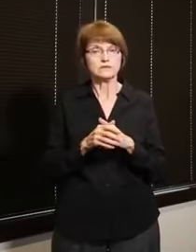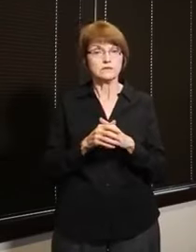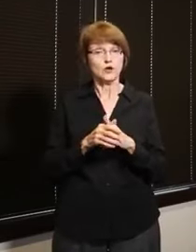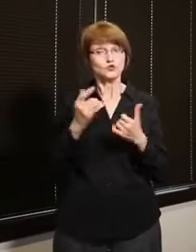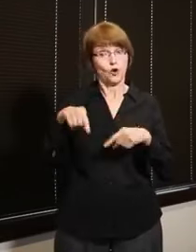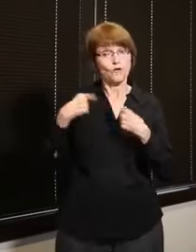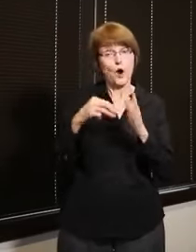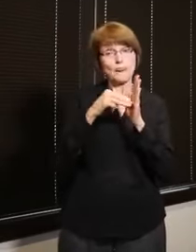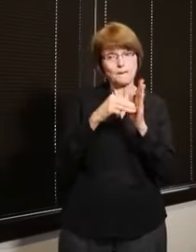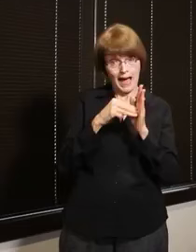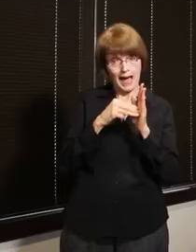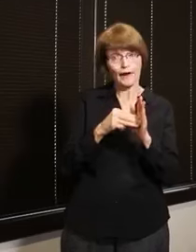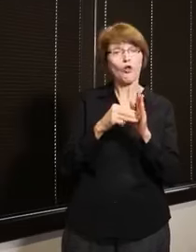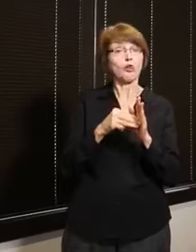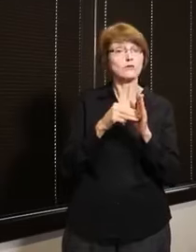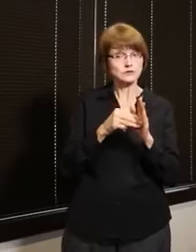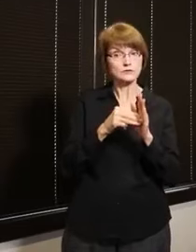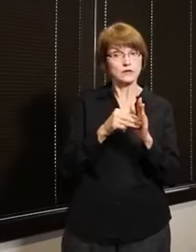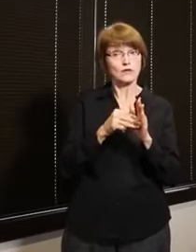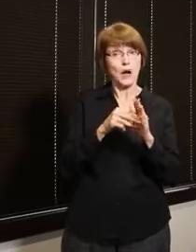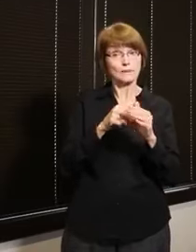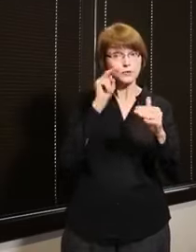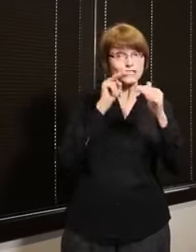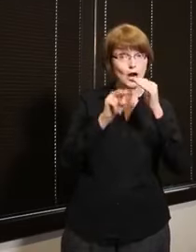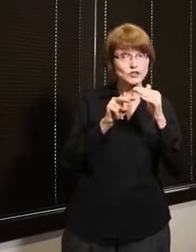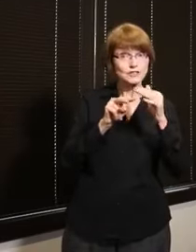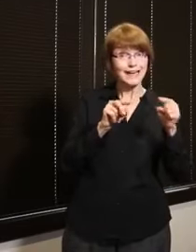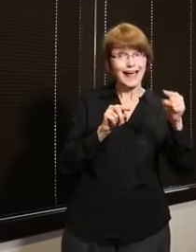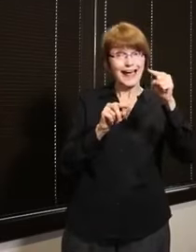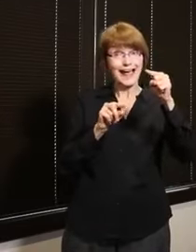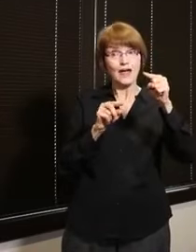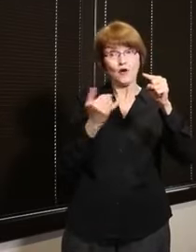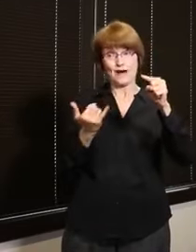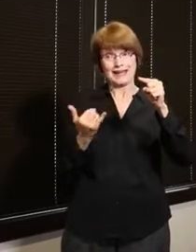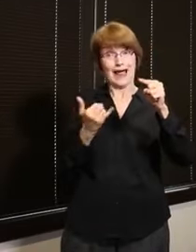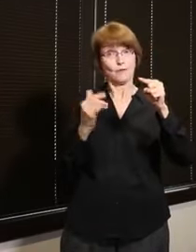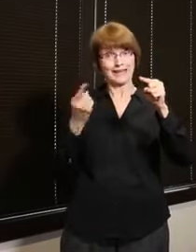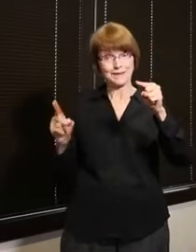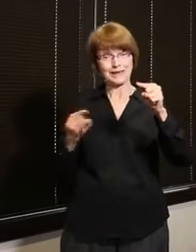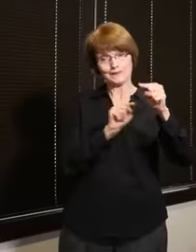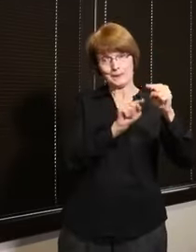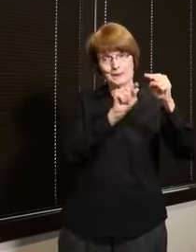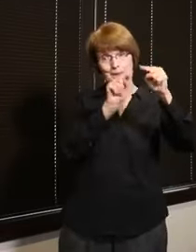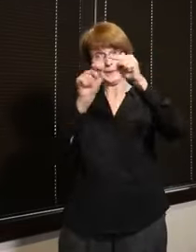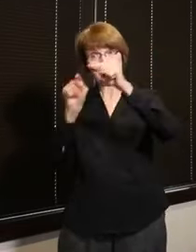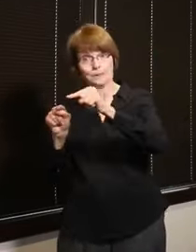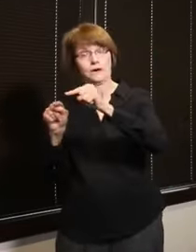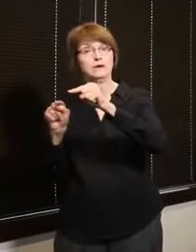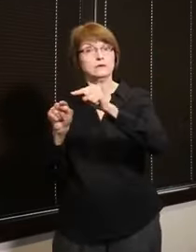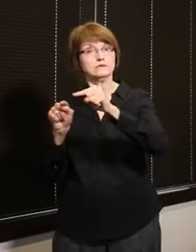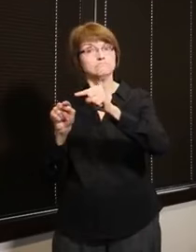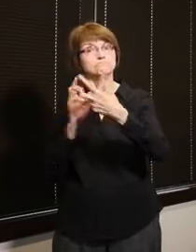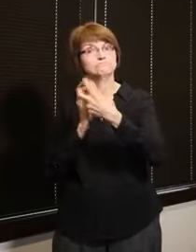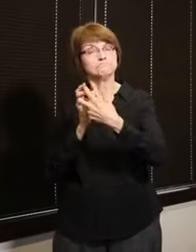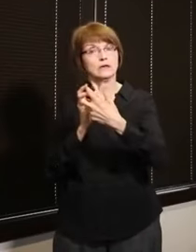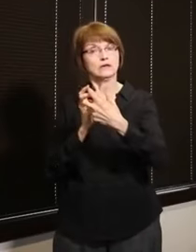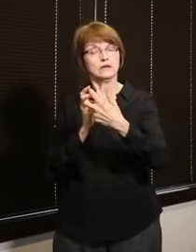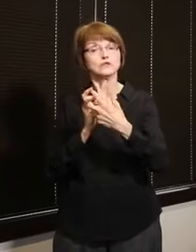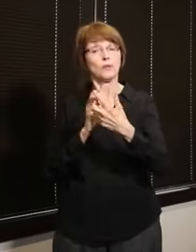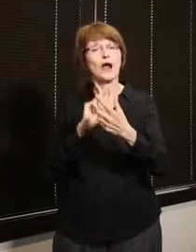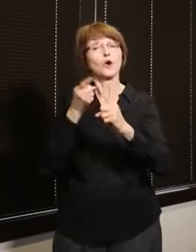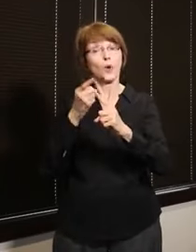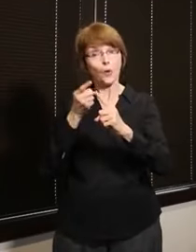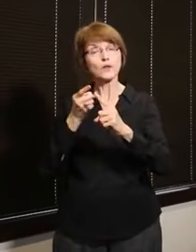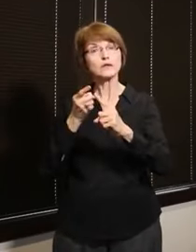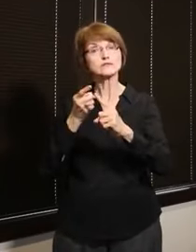well with how we're performing right now. And so we want to keep that transmission rate as low as we possibly can. And